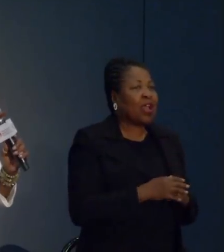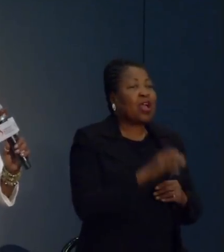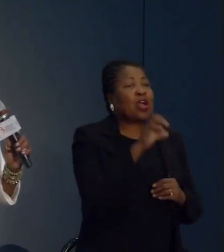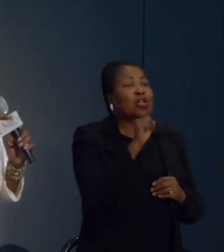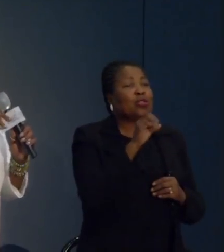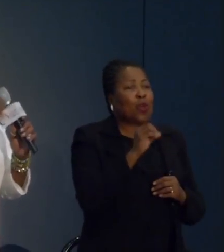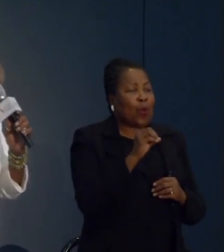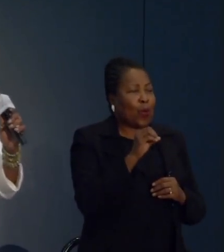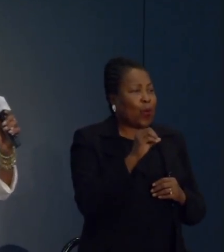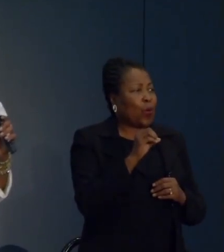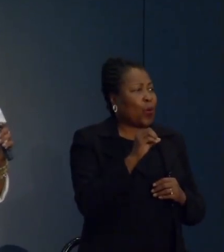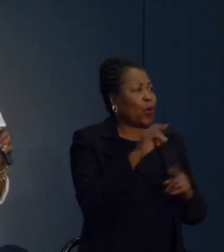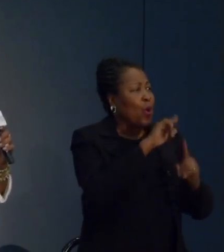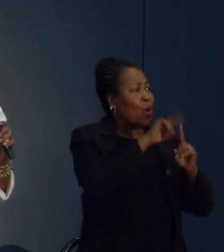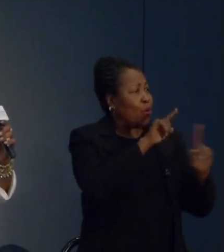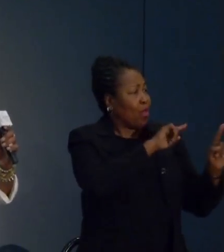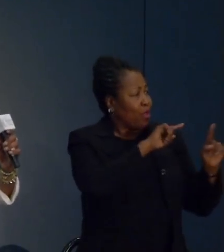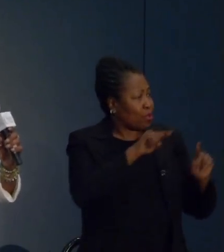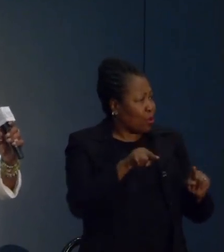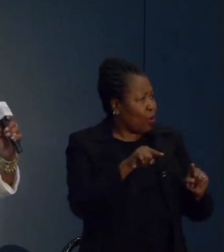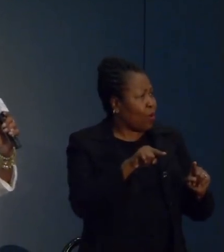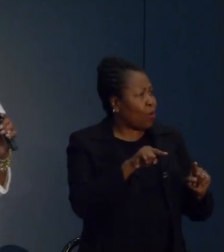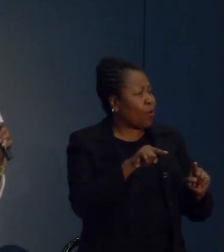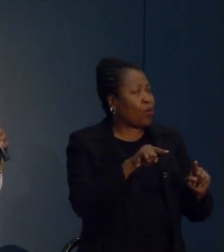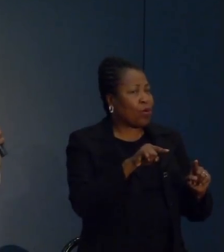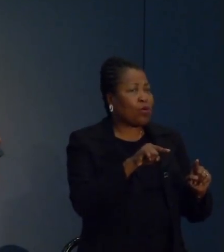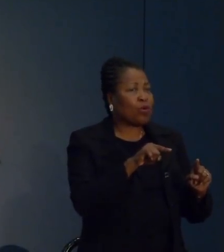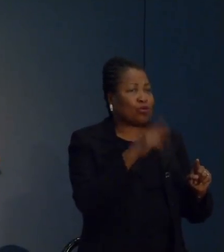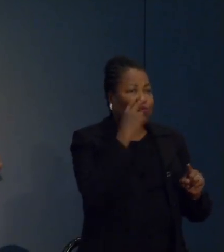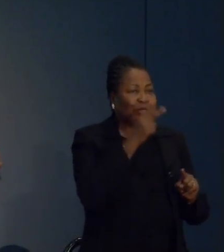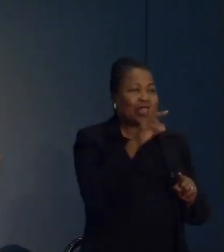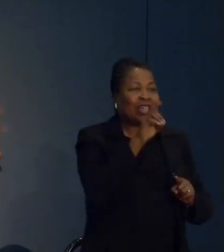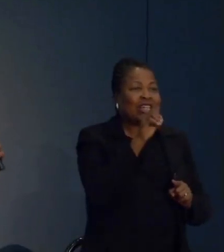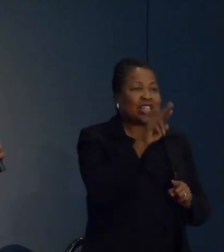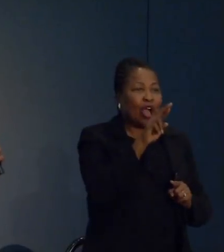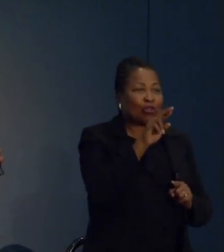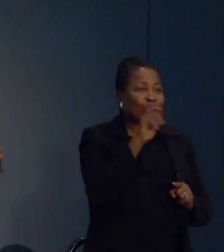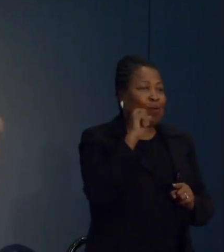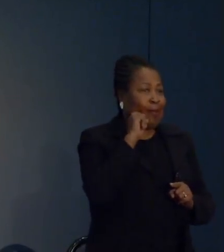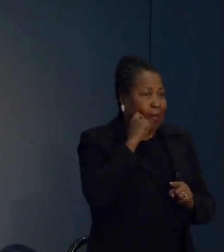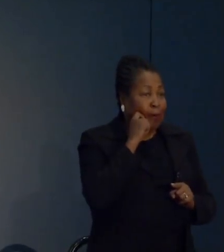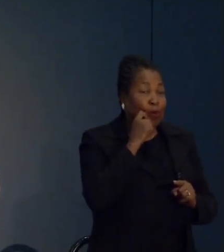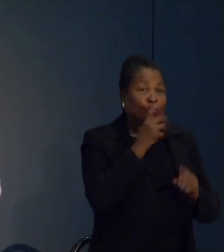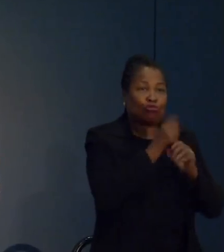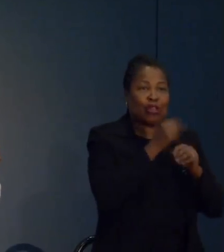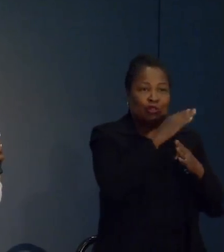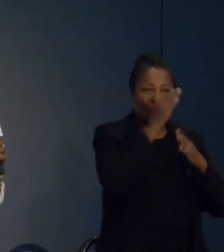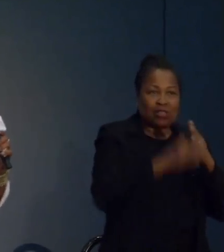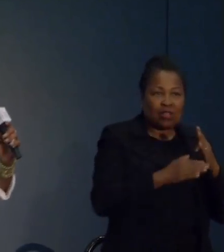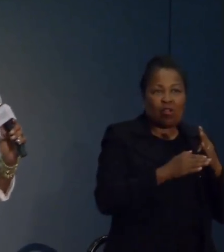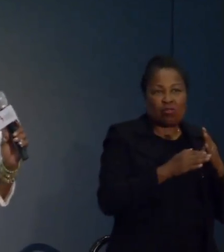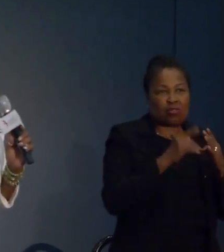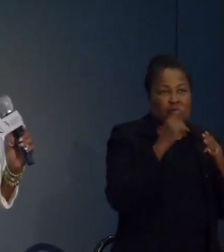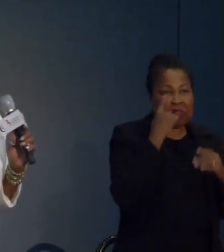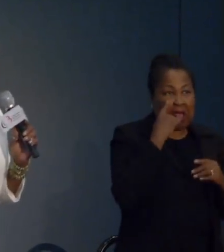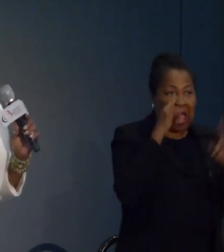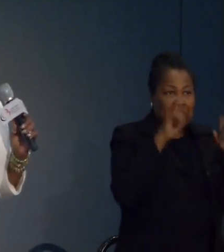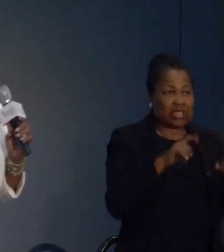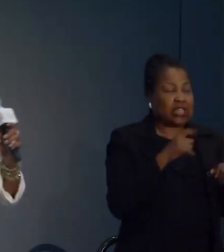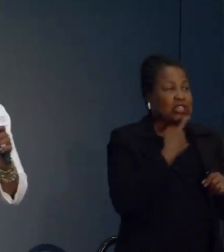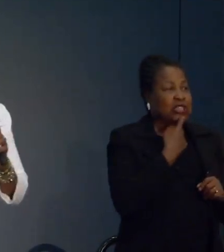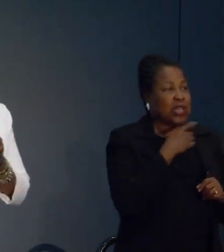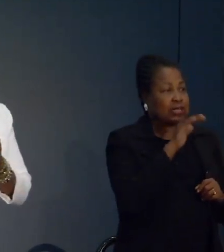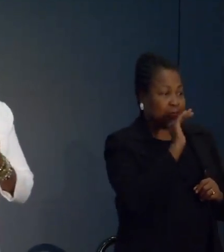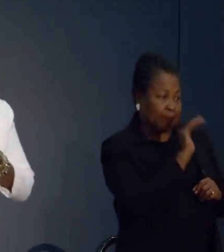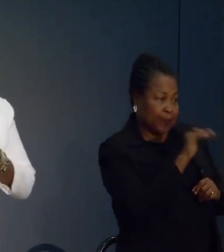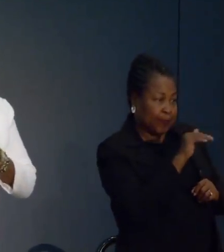so when I go in to see Dr. Apple to get the results of all the eye exam, she says to me,